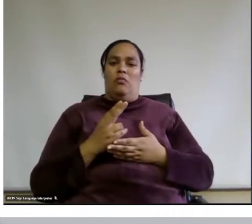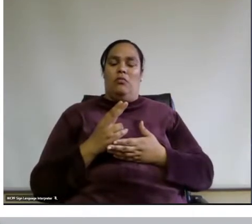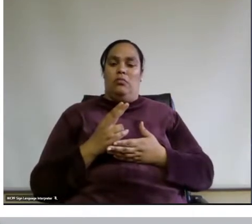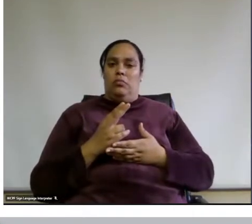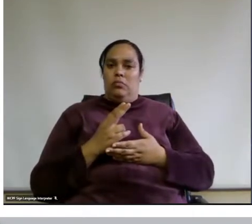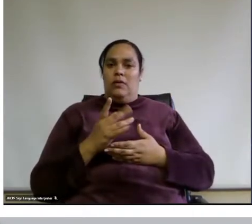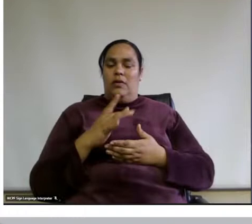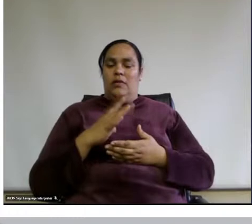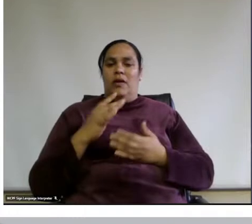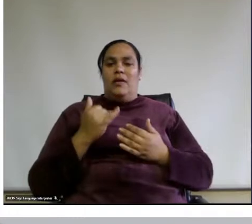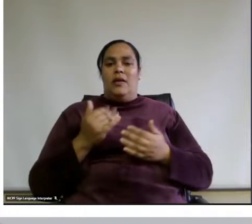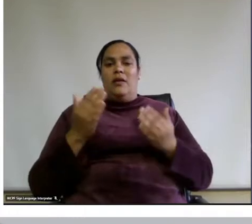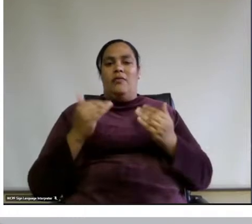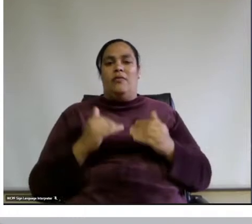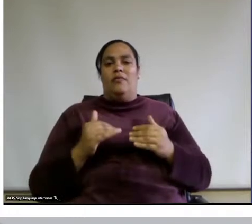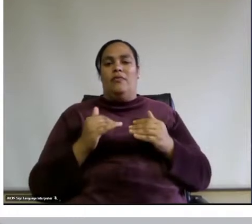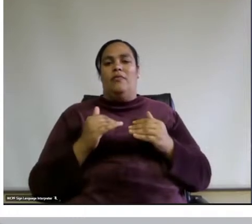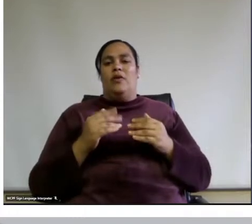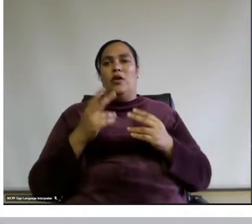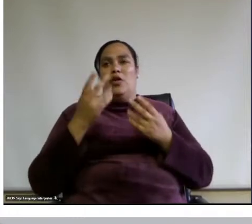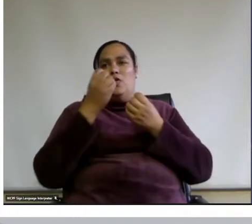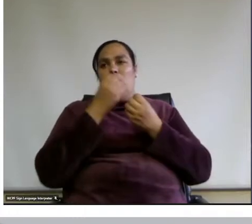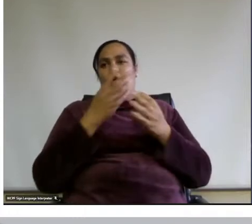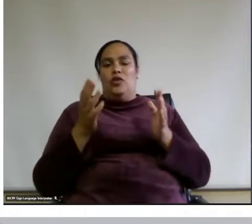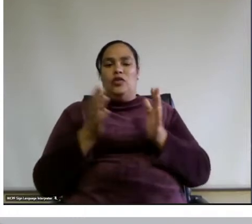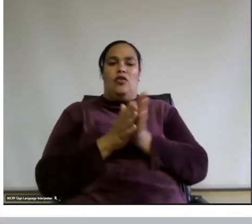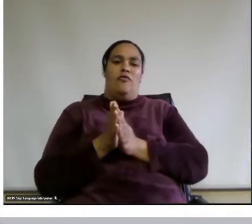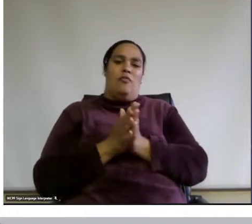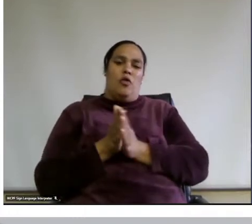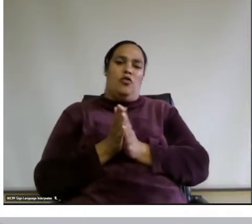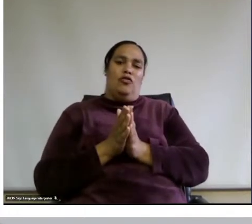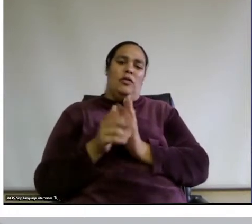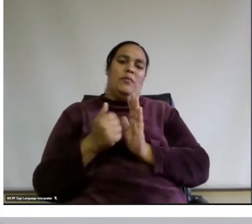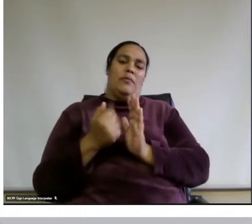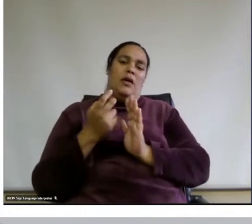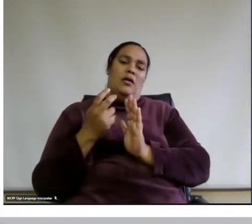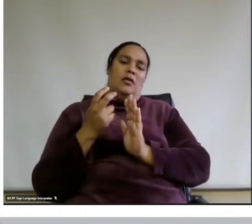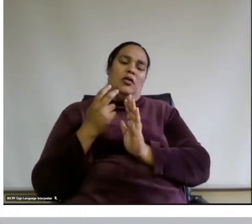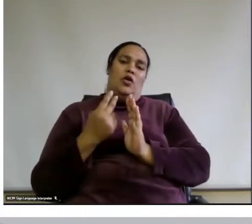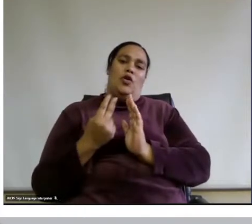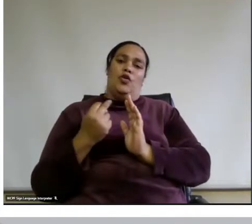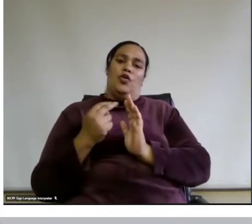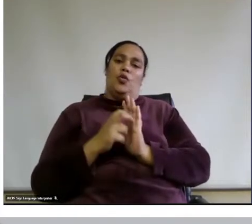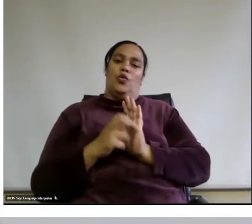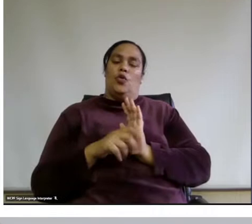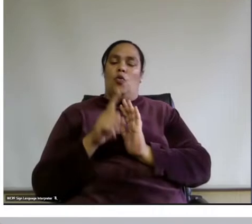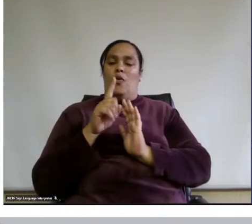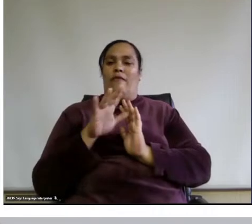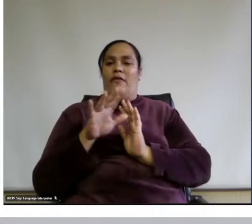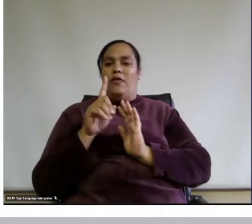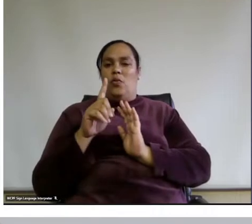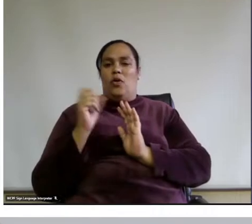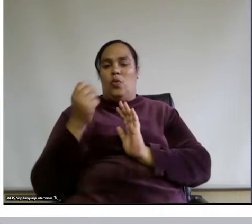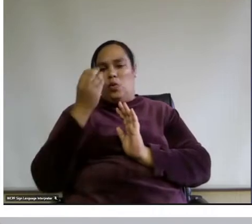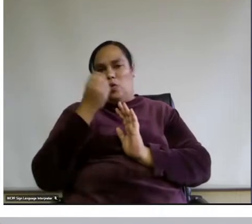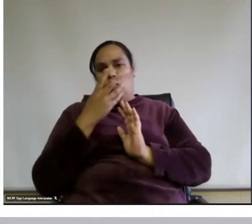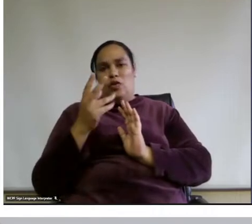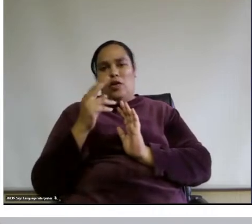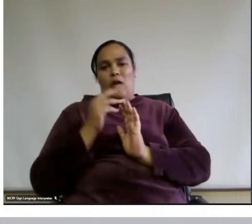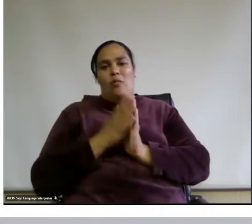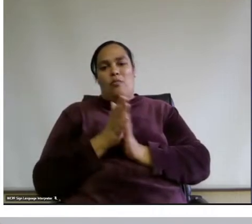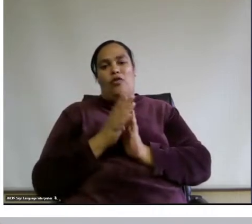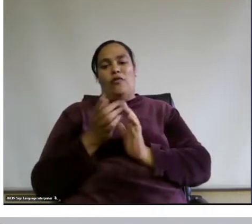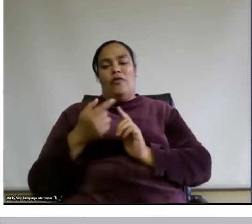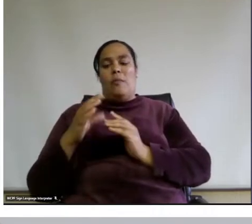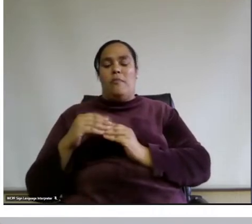That's fine. We now move over to notices of motion in terms of the new rule 151. All notices of motions by